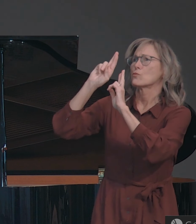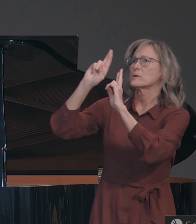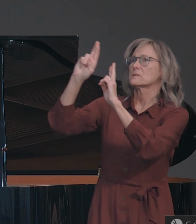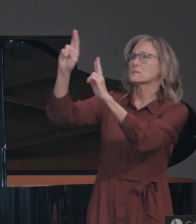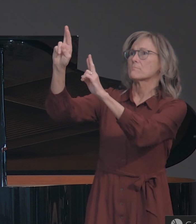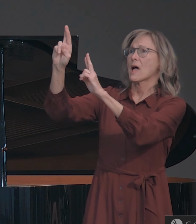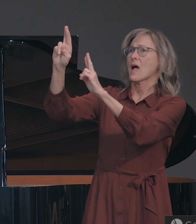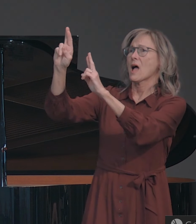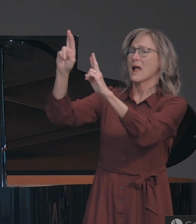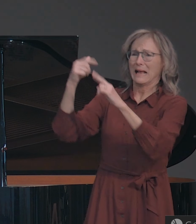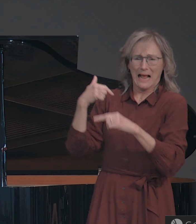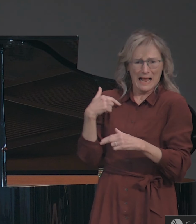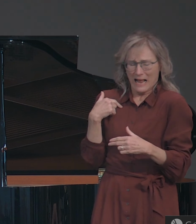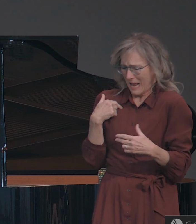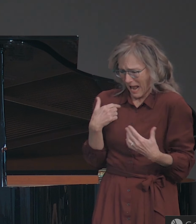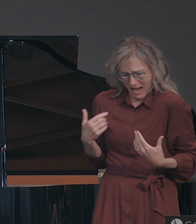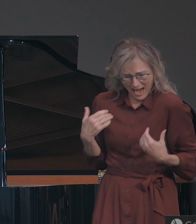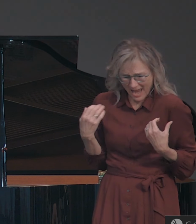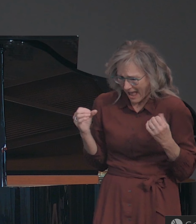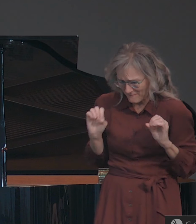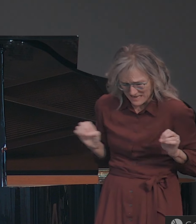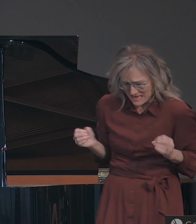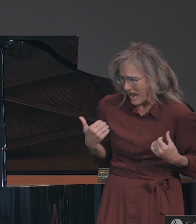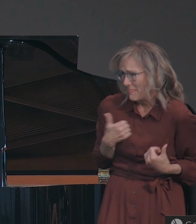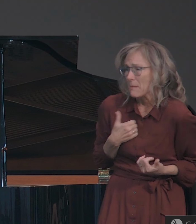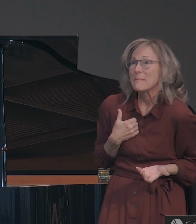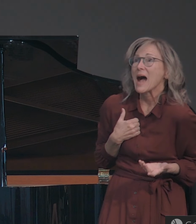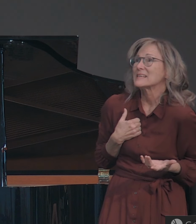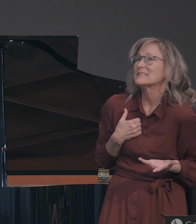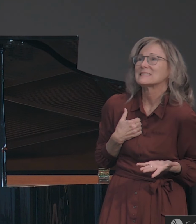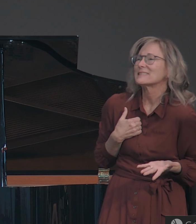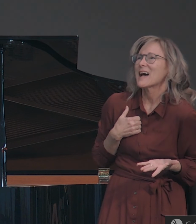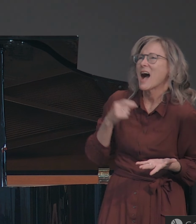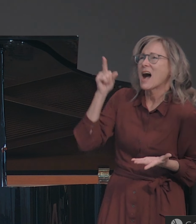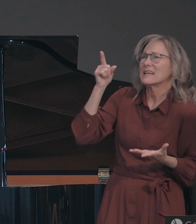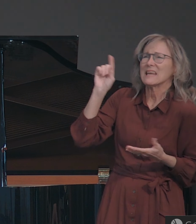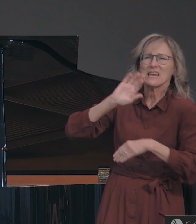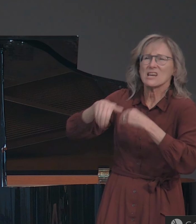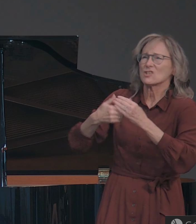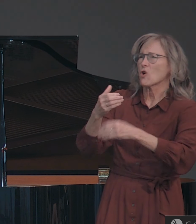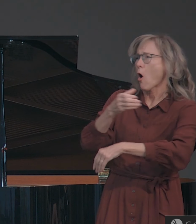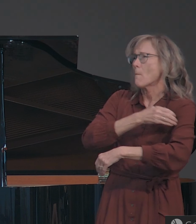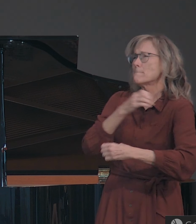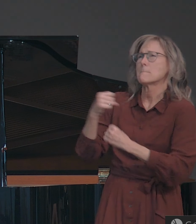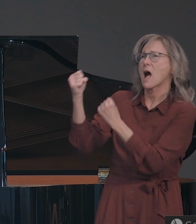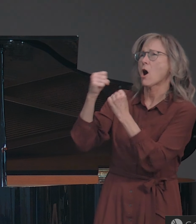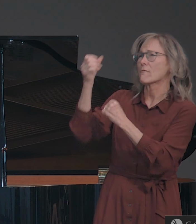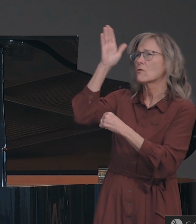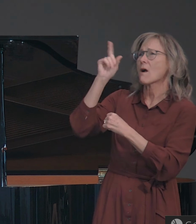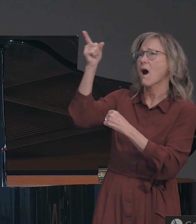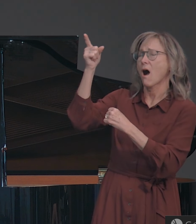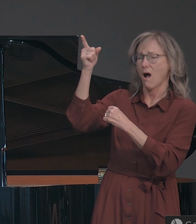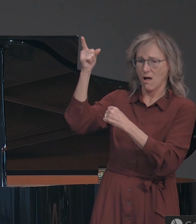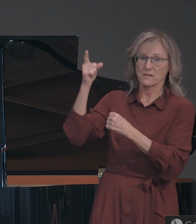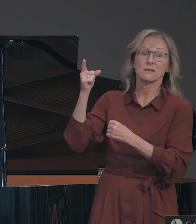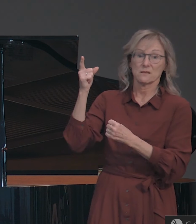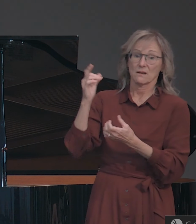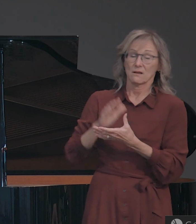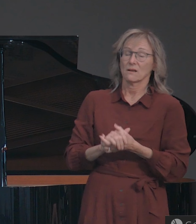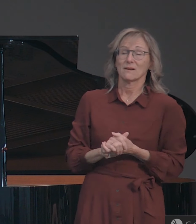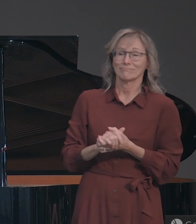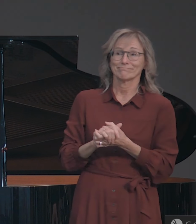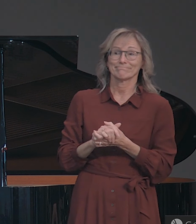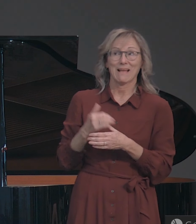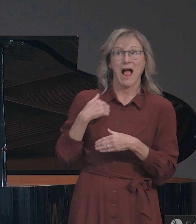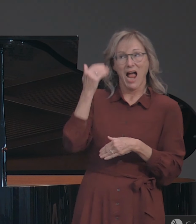complete helplessness at the hands of an all-powerful God. Fearing God means knowing I